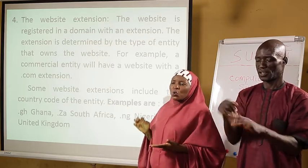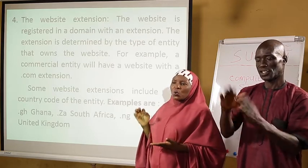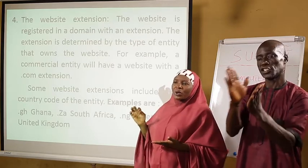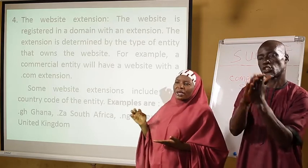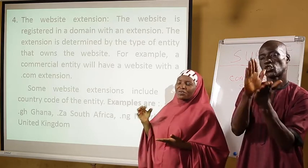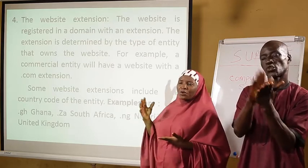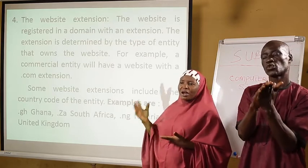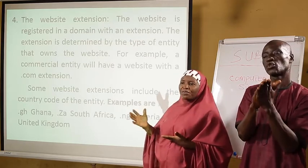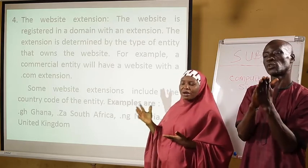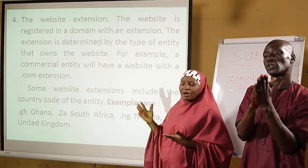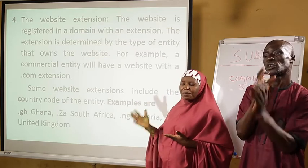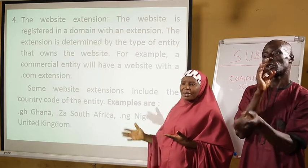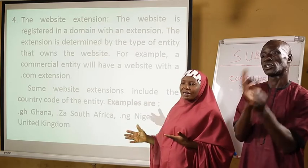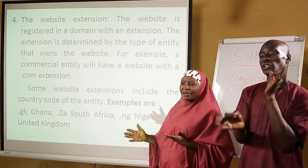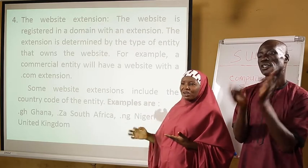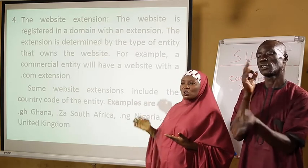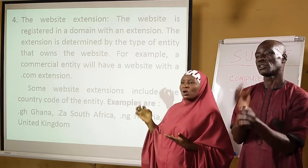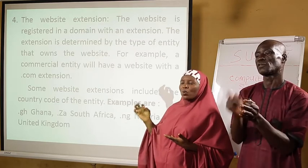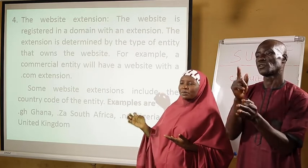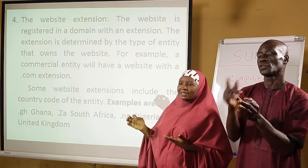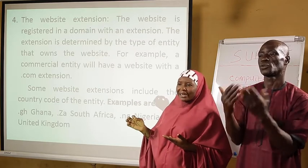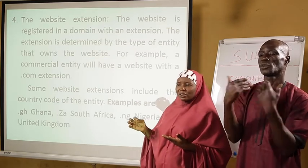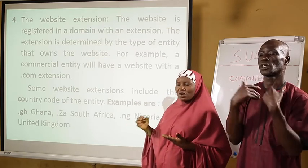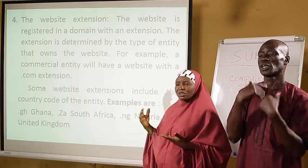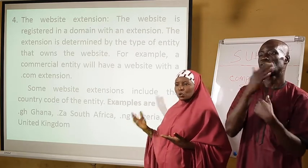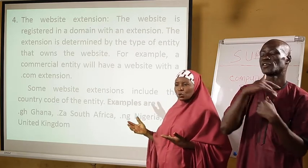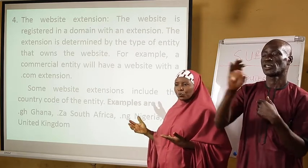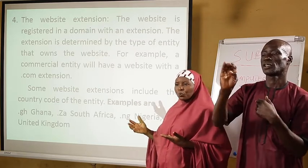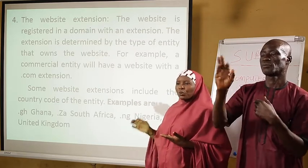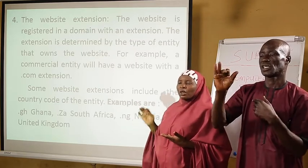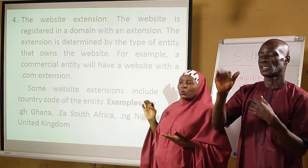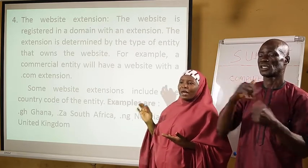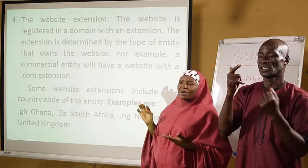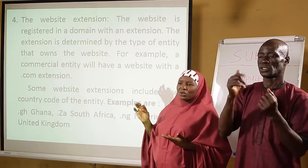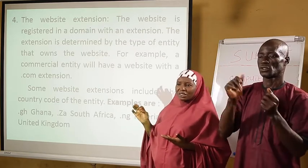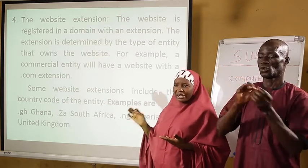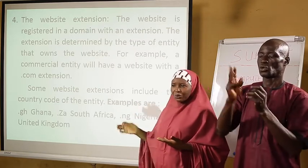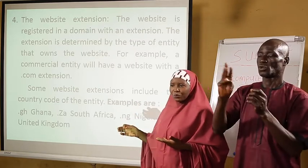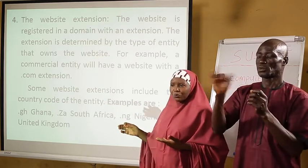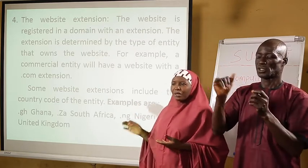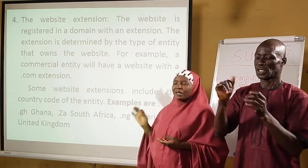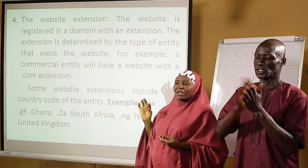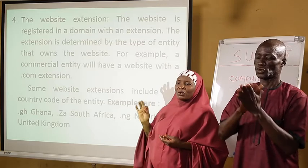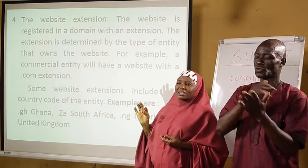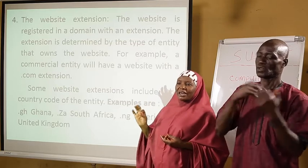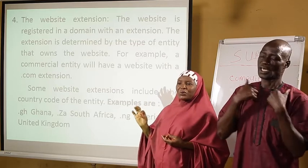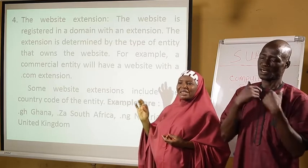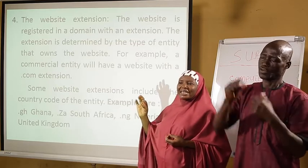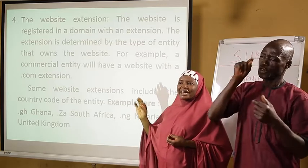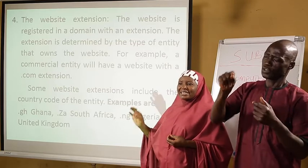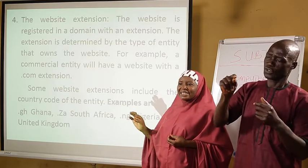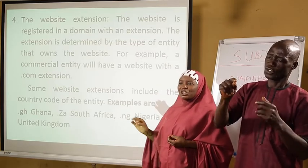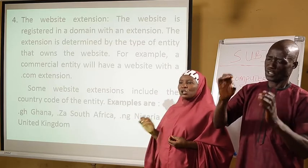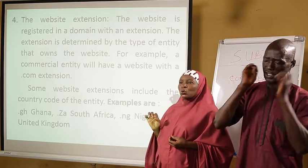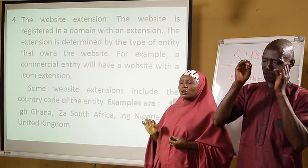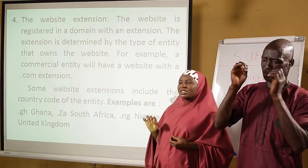school, if you have a mail address or a website of a school, we have .edu. The .edu is